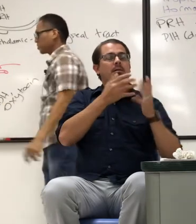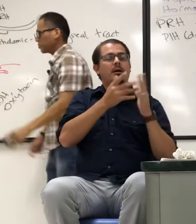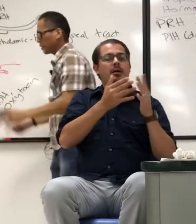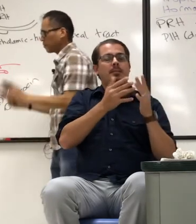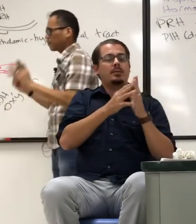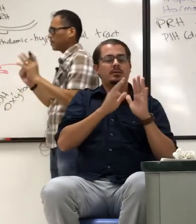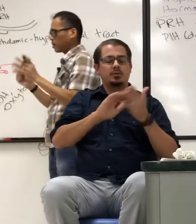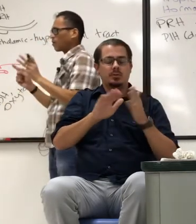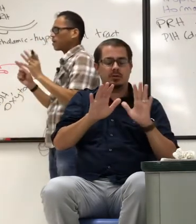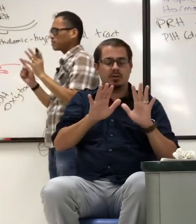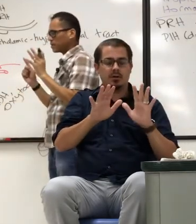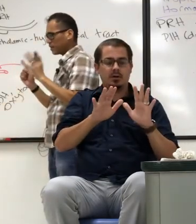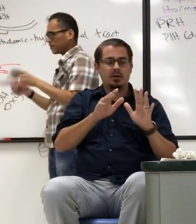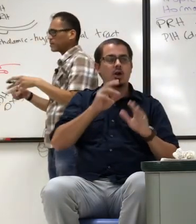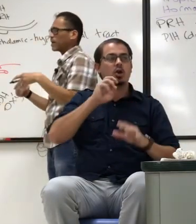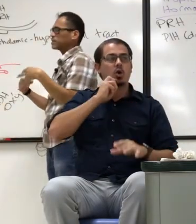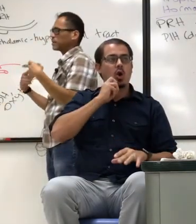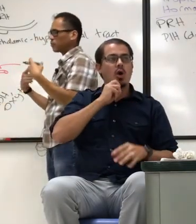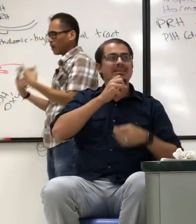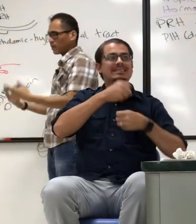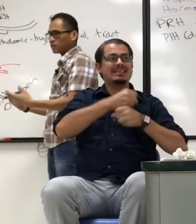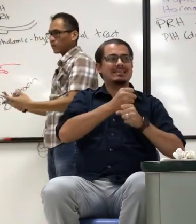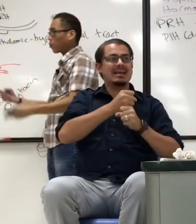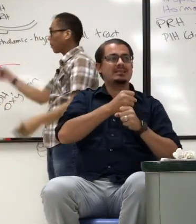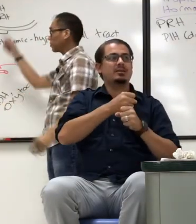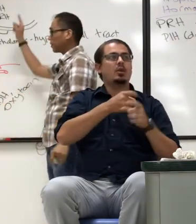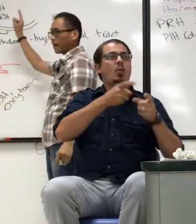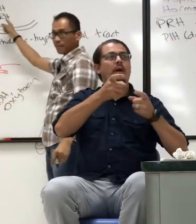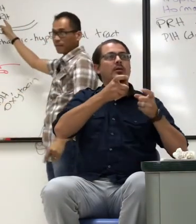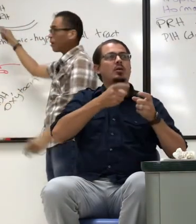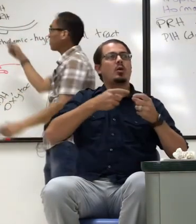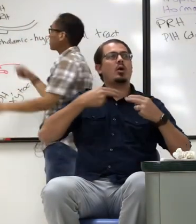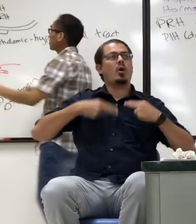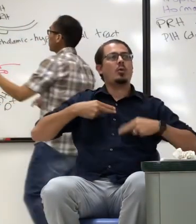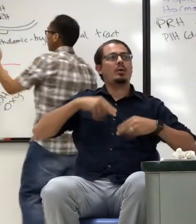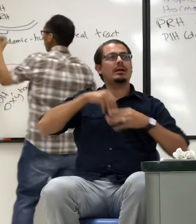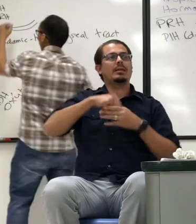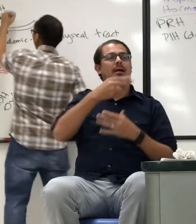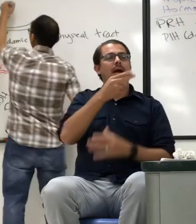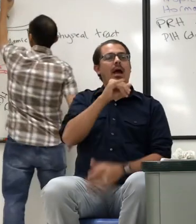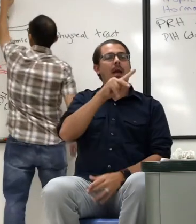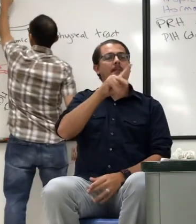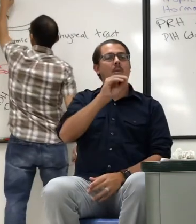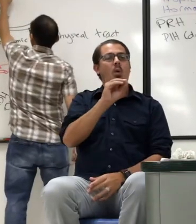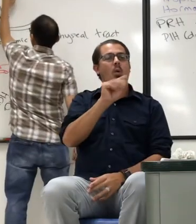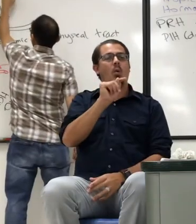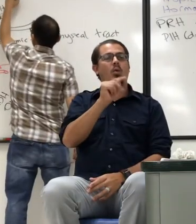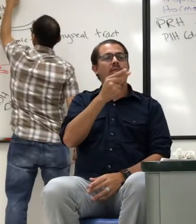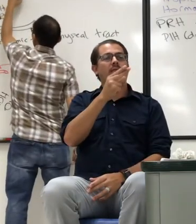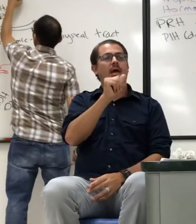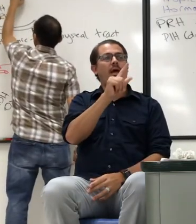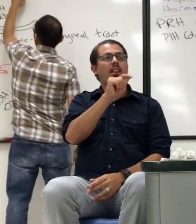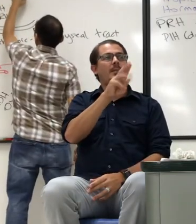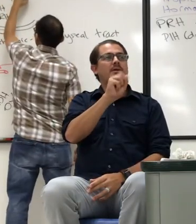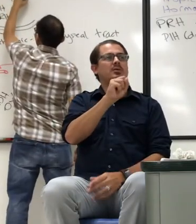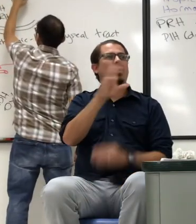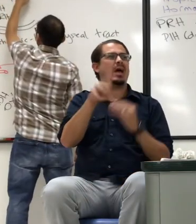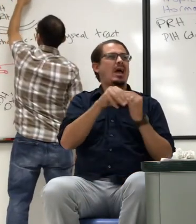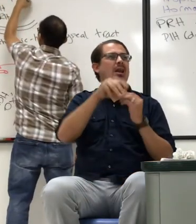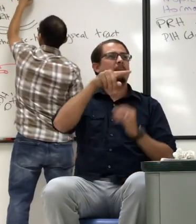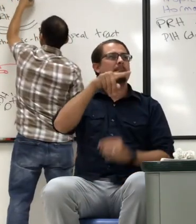the neurons synthesizing the regulatory hormones of the hypothalamus. So I'll add